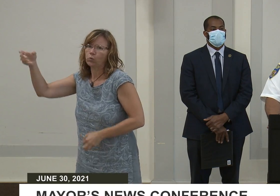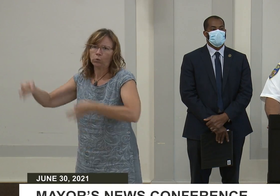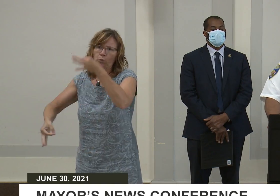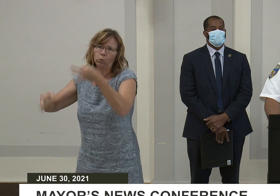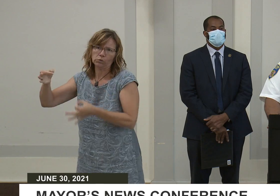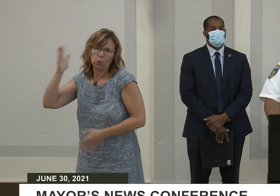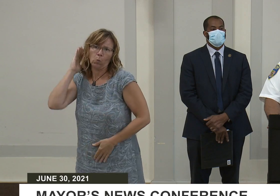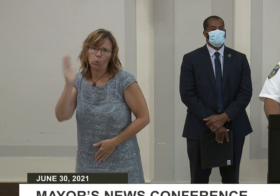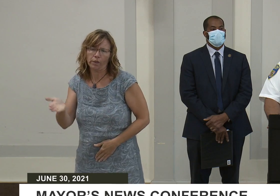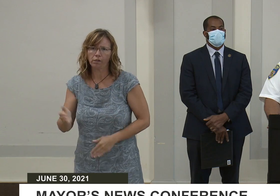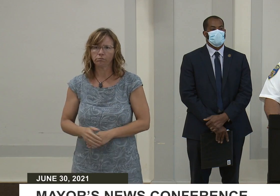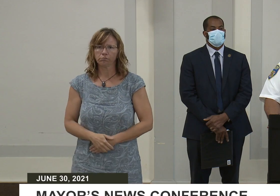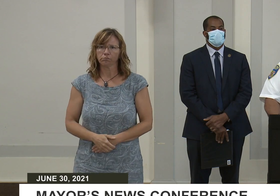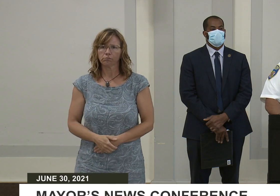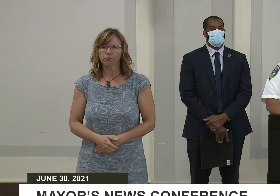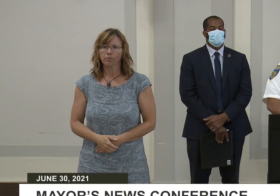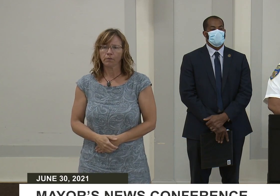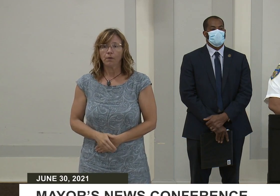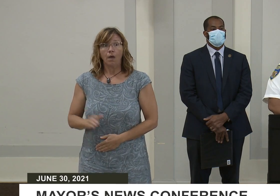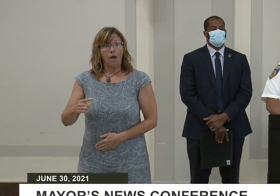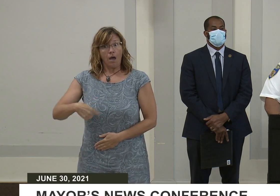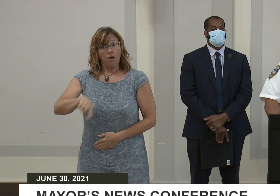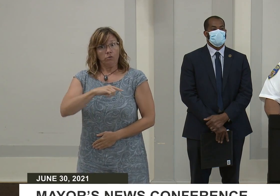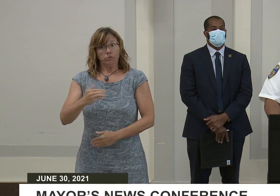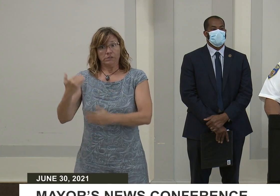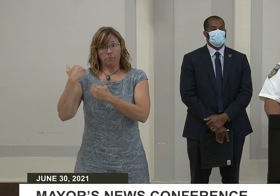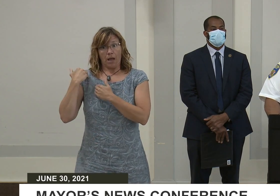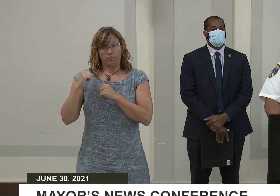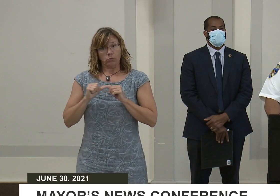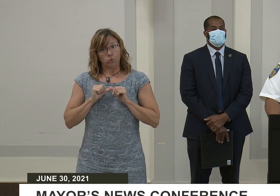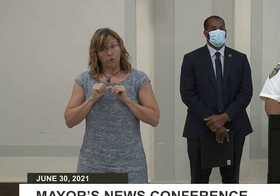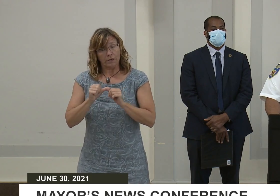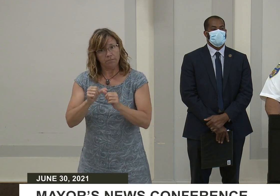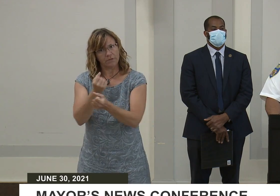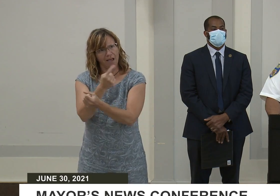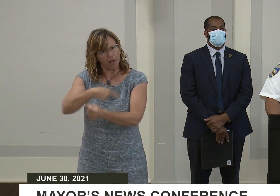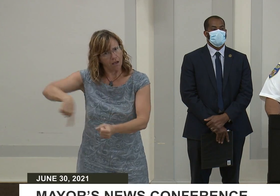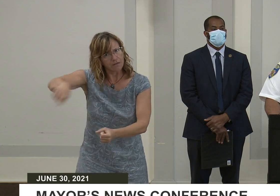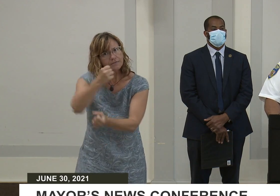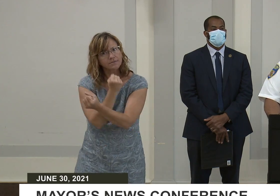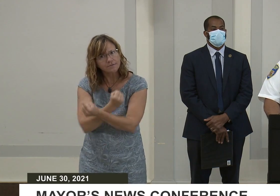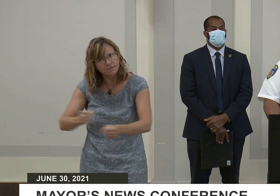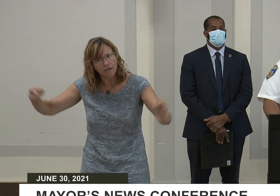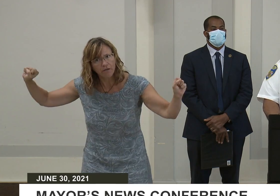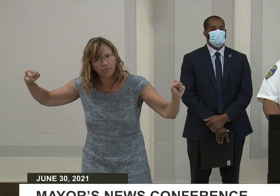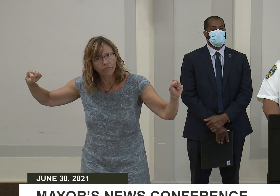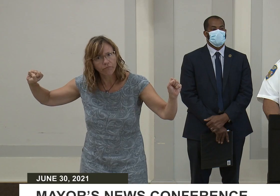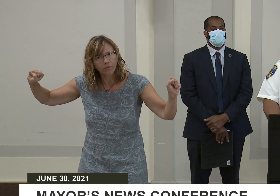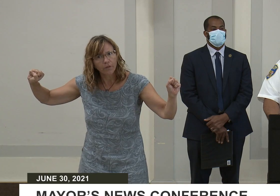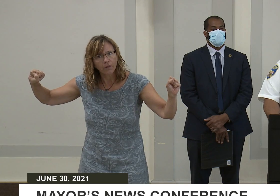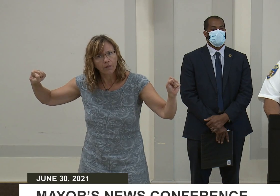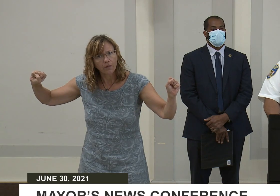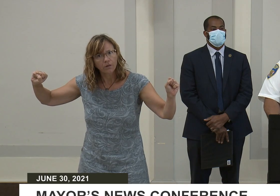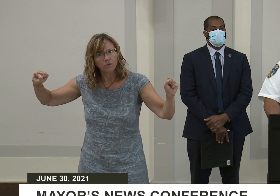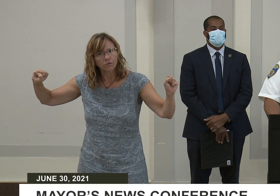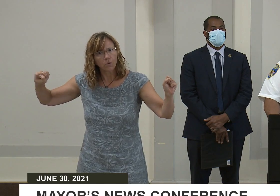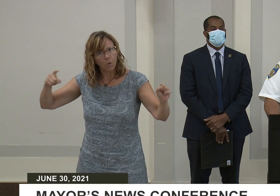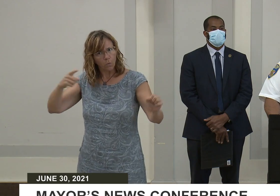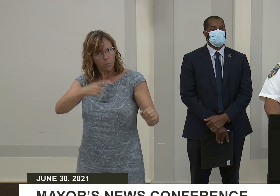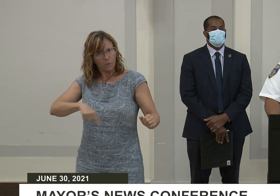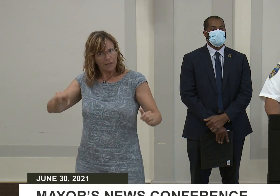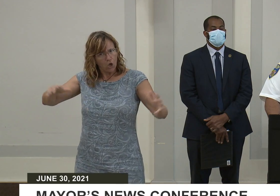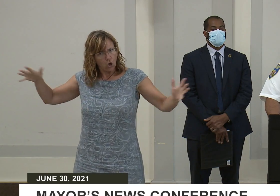and to hold those accountable who are causing harm to our neighborhoods. Members of the community are encouraged to report locations